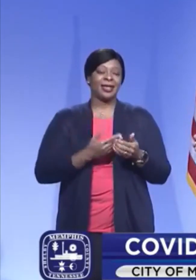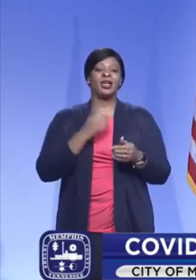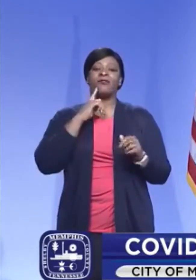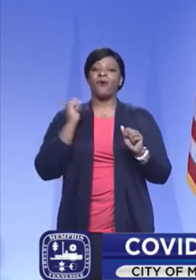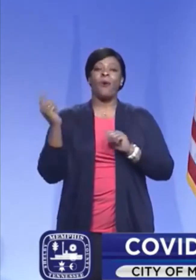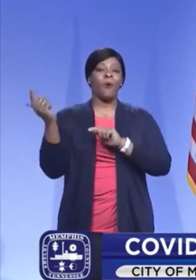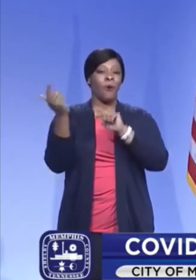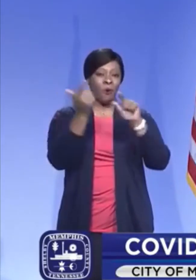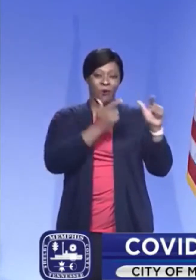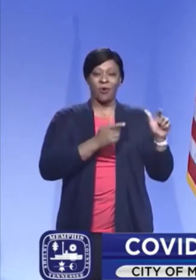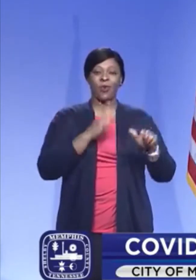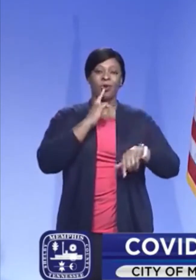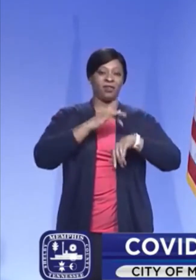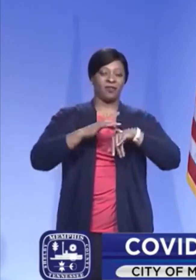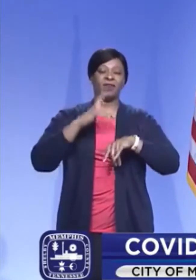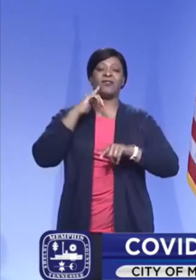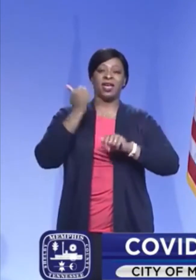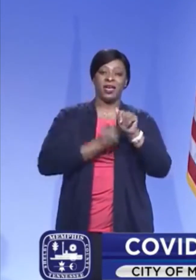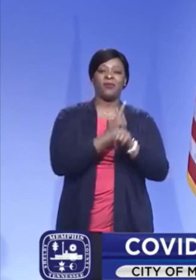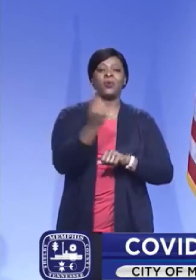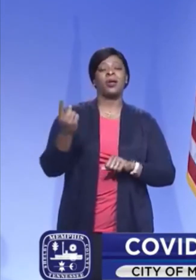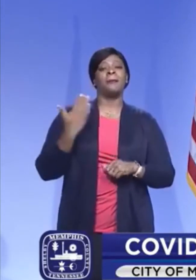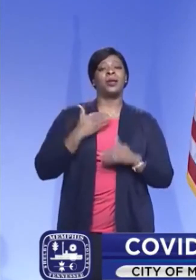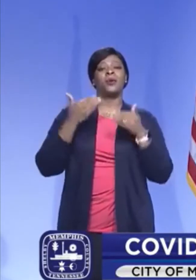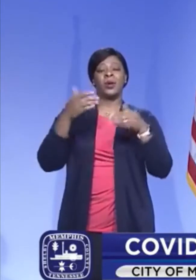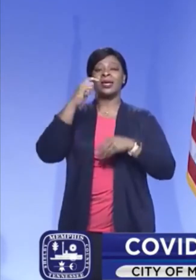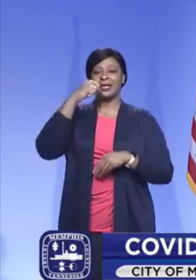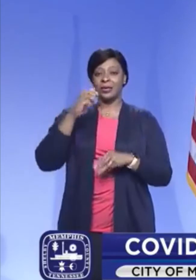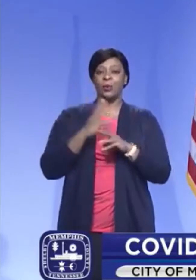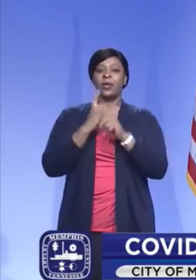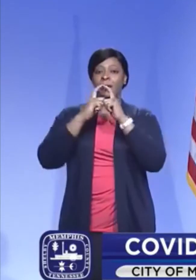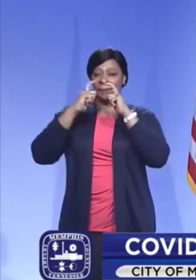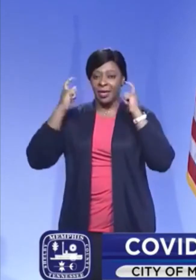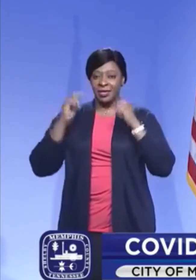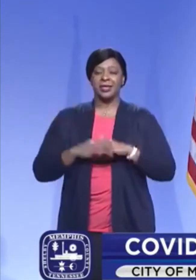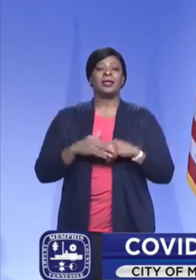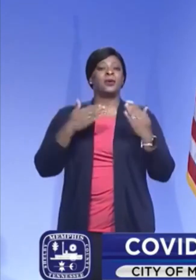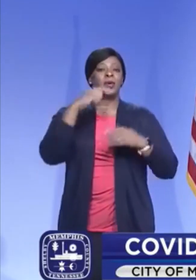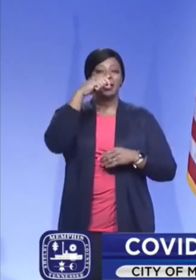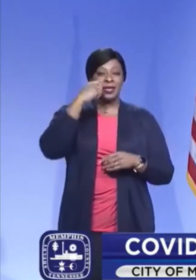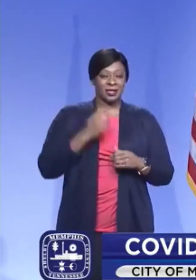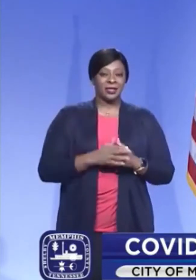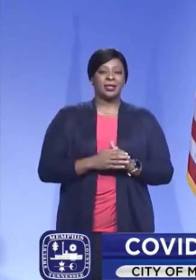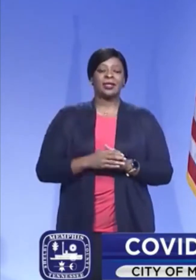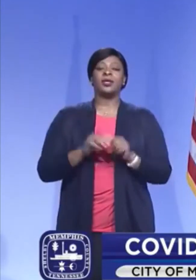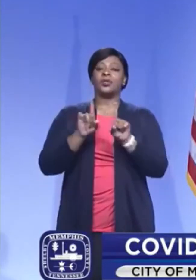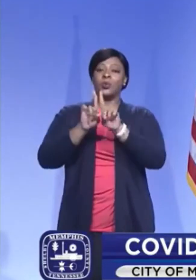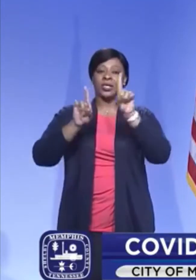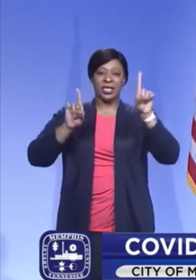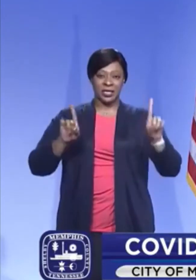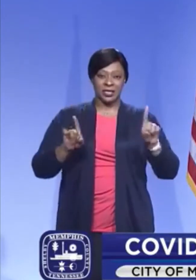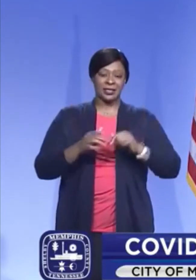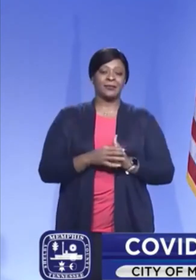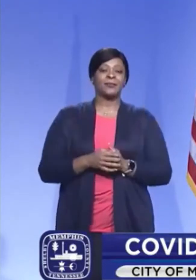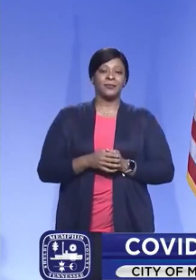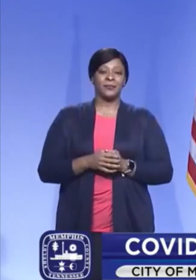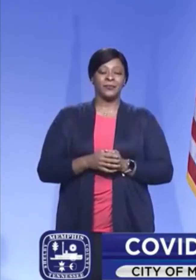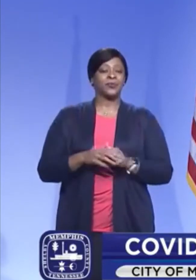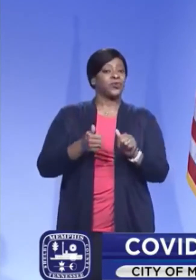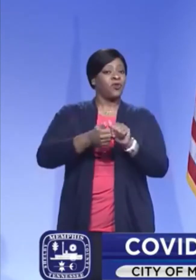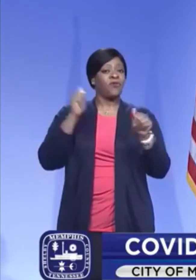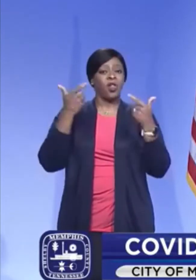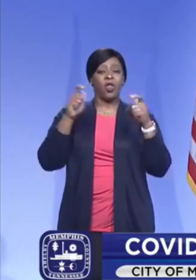everyone. It's available for everyone, so please get tested. Wear your mask, get tested, socially distance, avoid